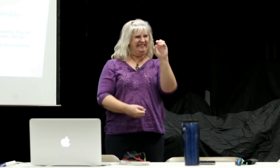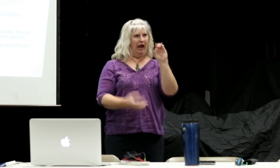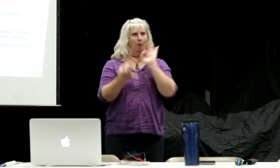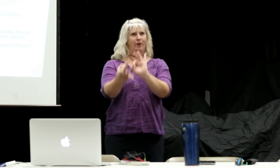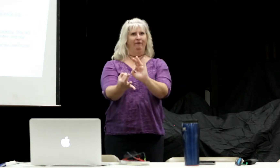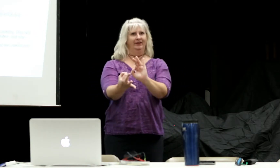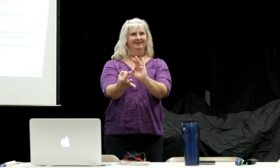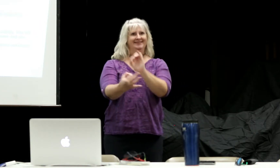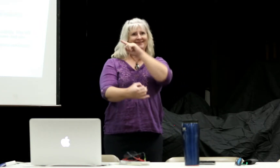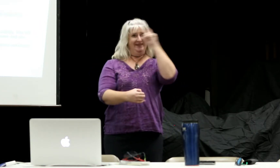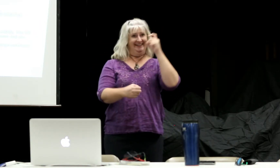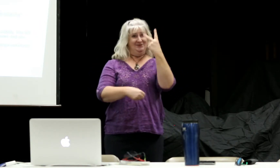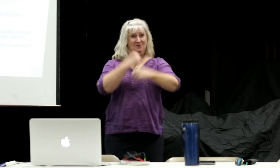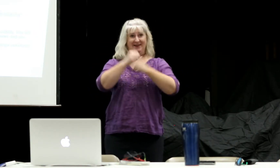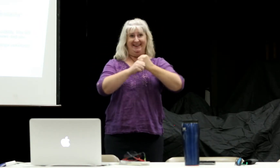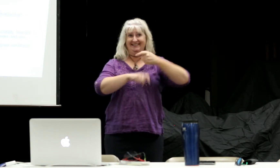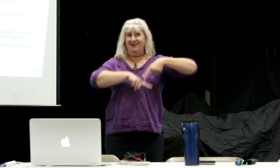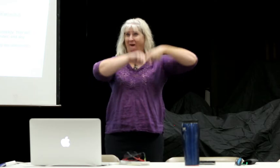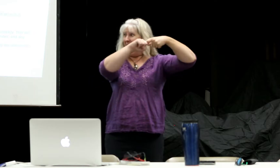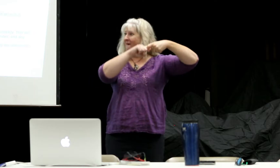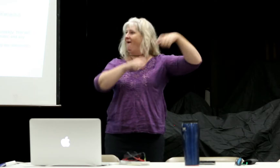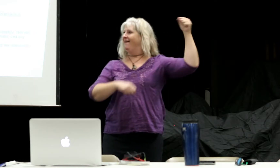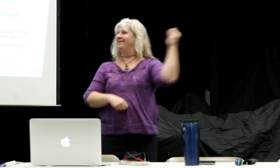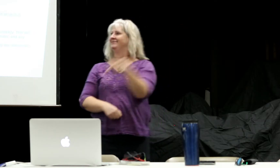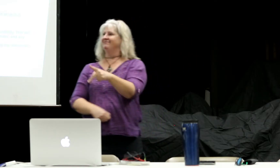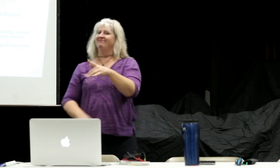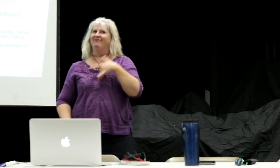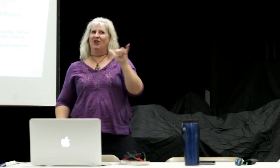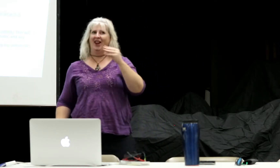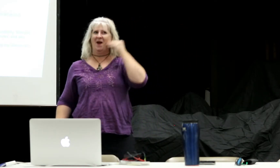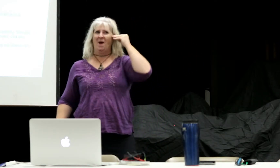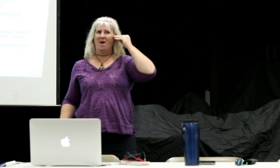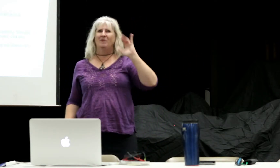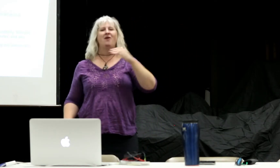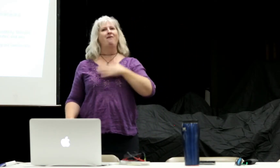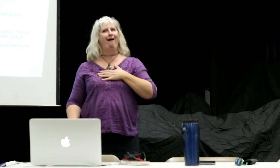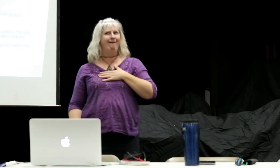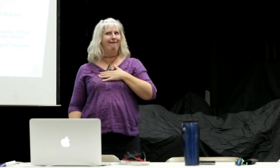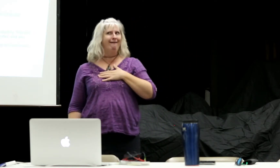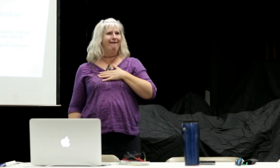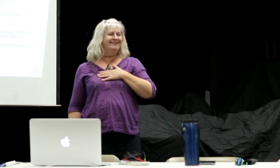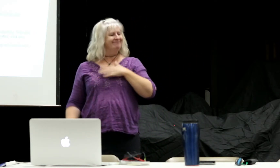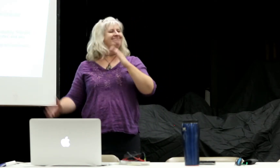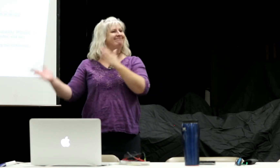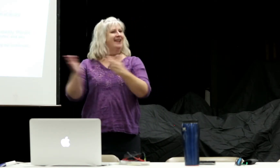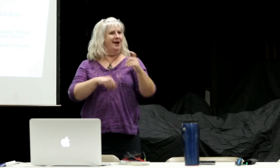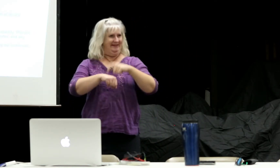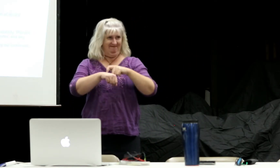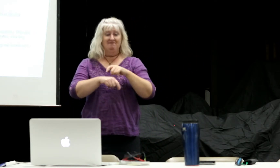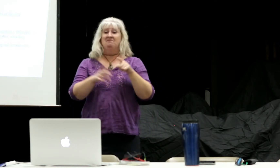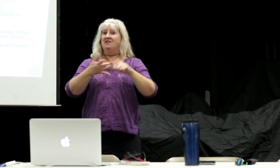theme is really just so perfect because we have not had an event for 2 years, so there's no place like